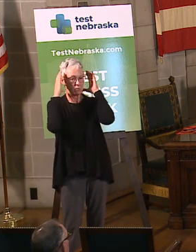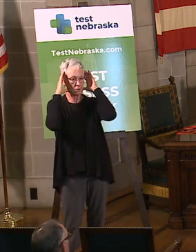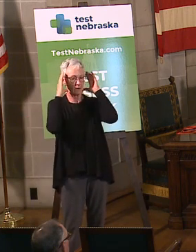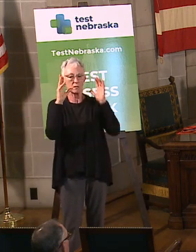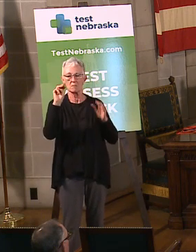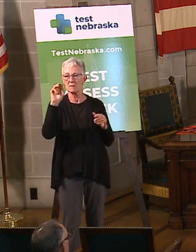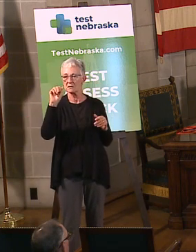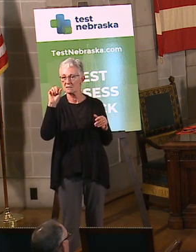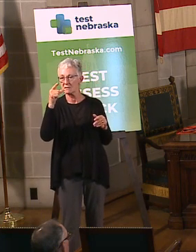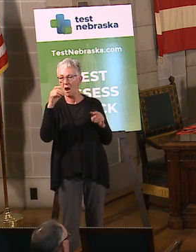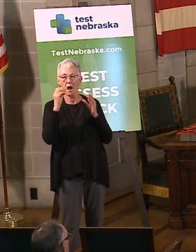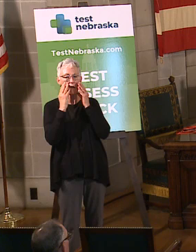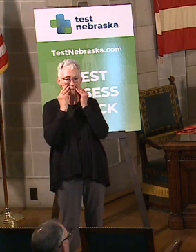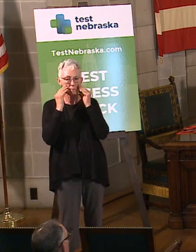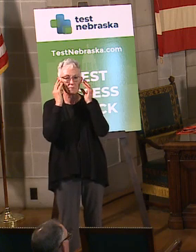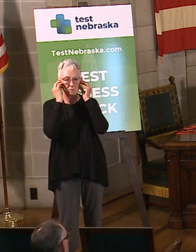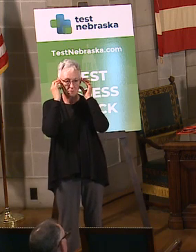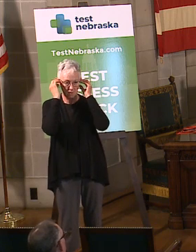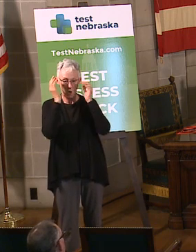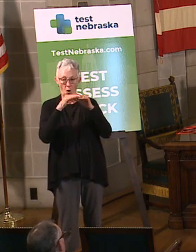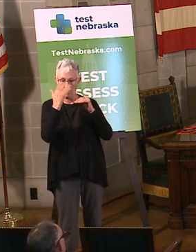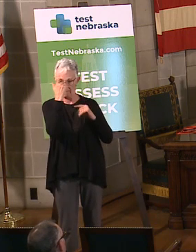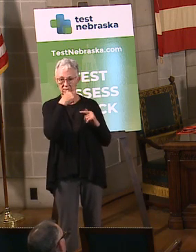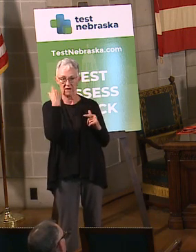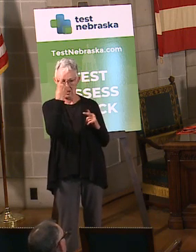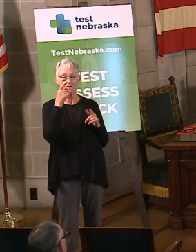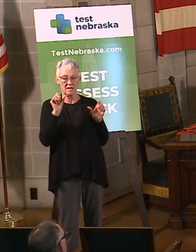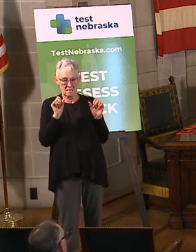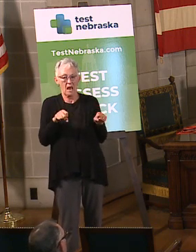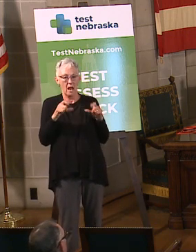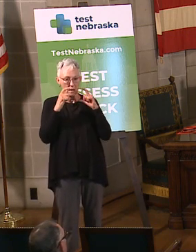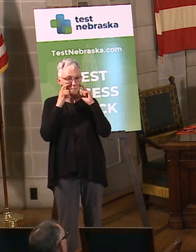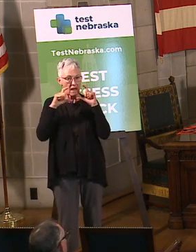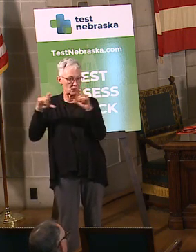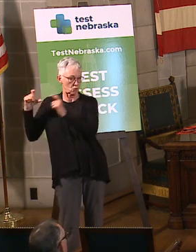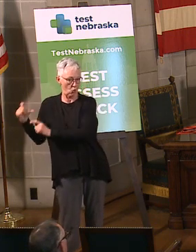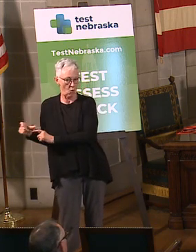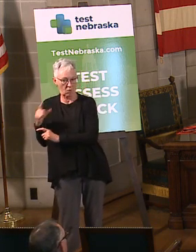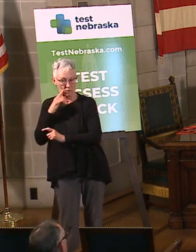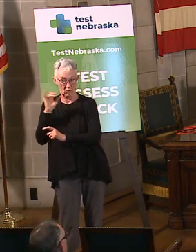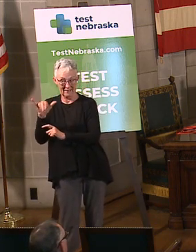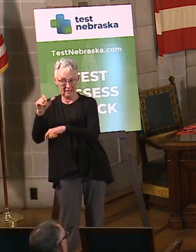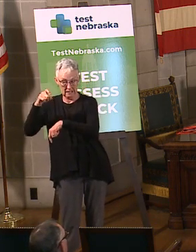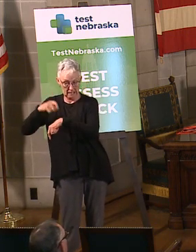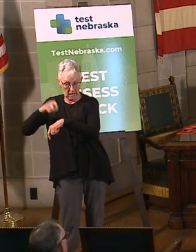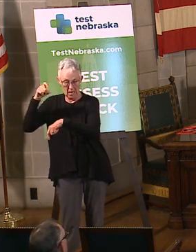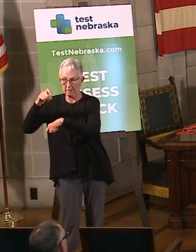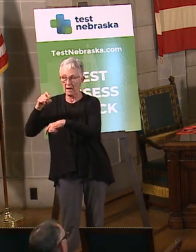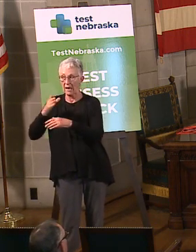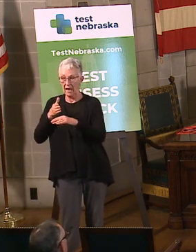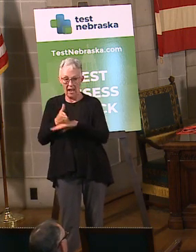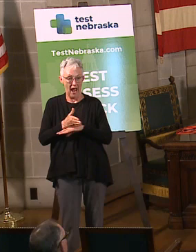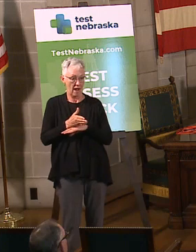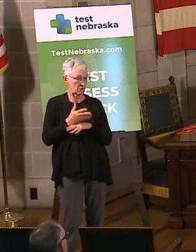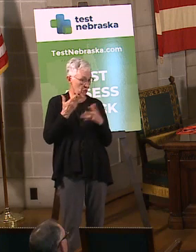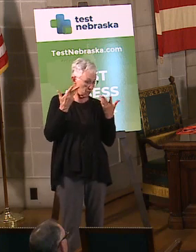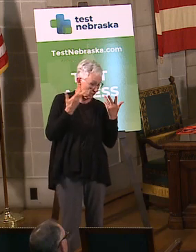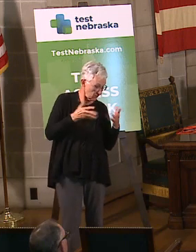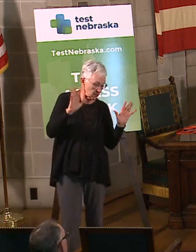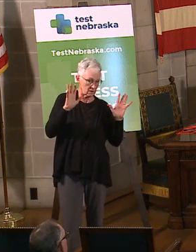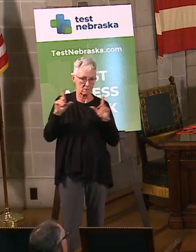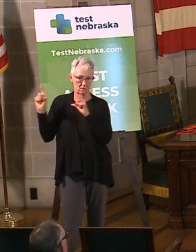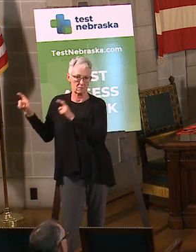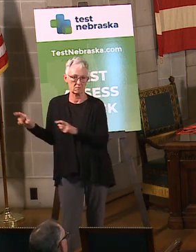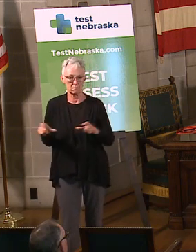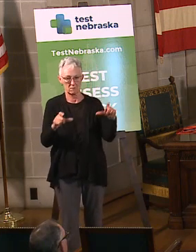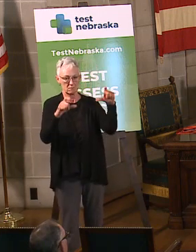facial, you'll be able to do that. But again, and take your mask off to be able to get the facial, but only so long as you're getting the facial. Other times you'll have to have your mask on,